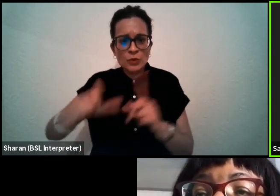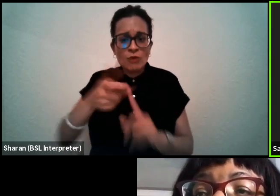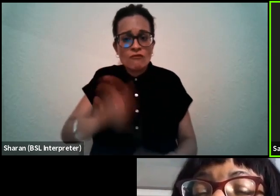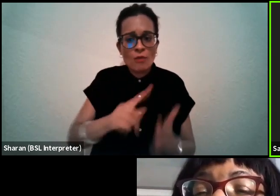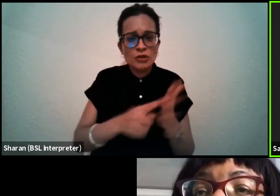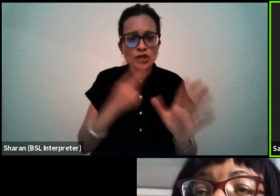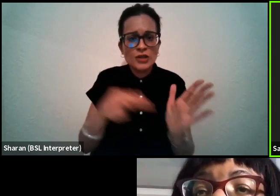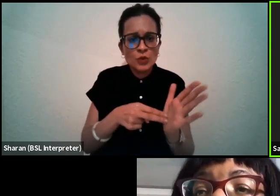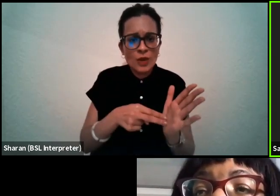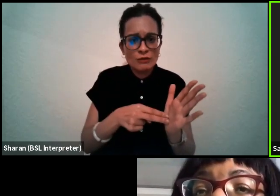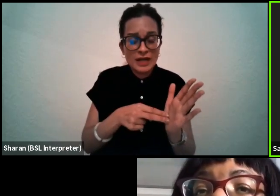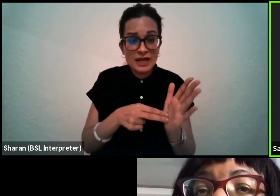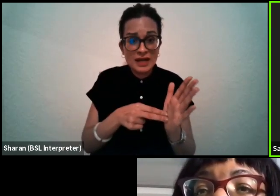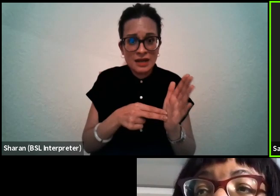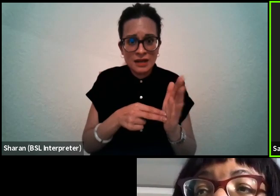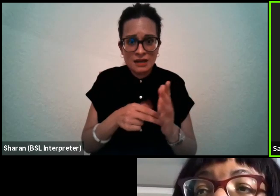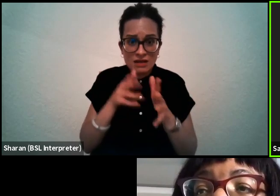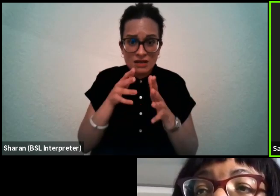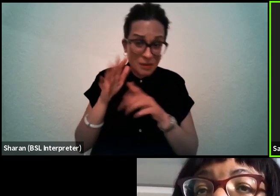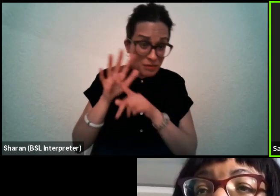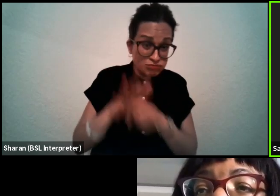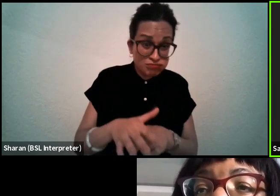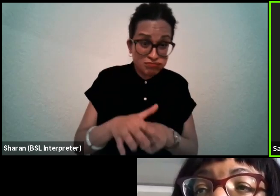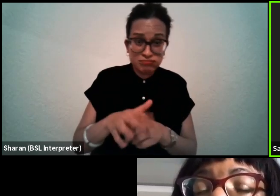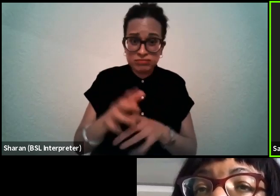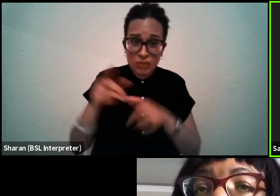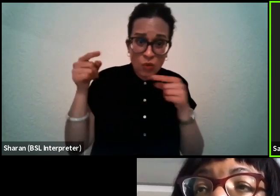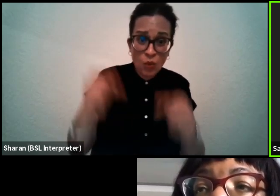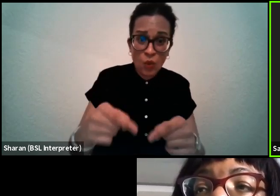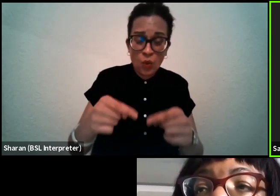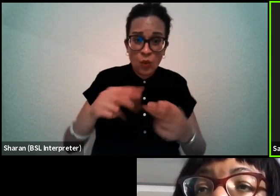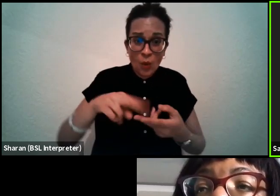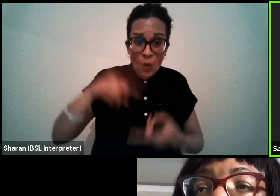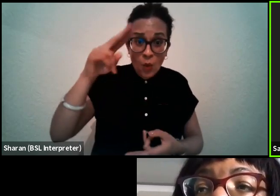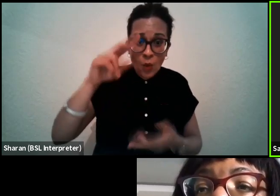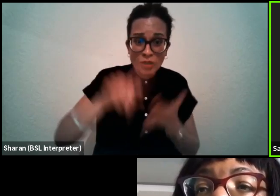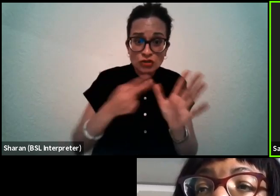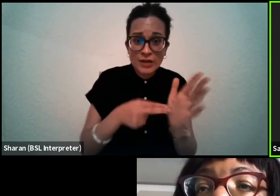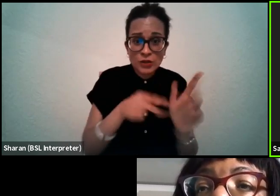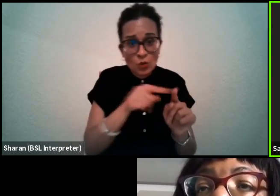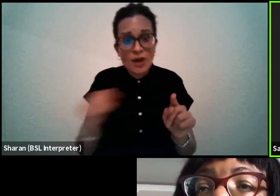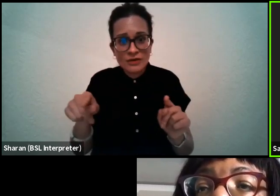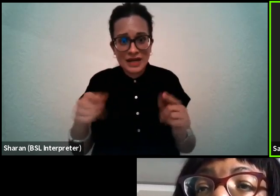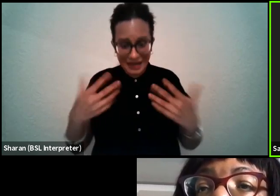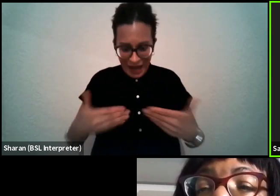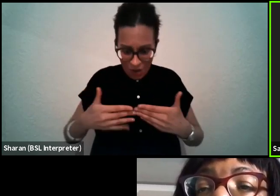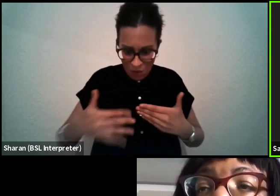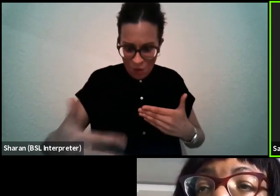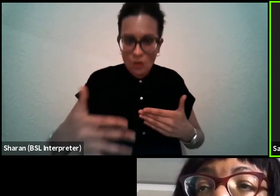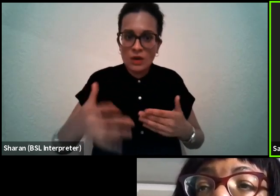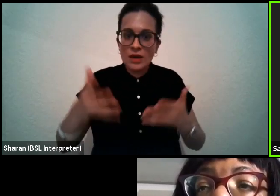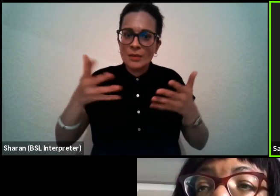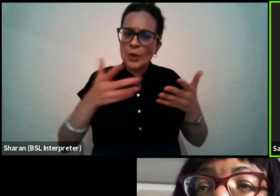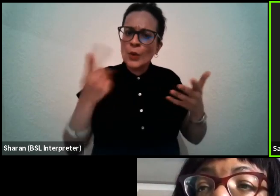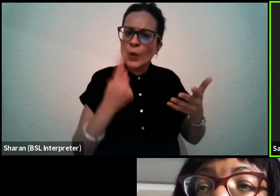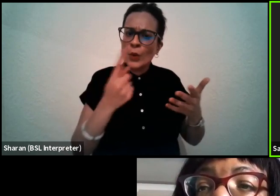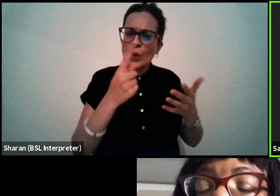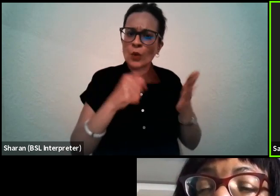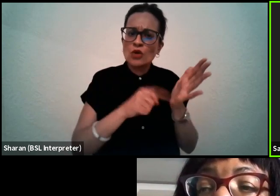have rocketed. That's very worrying. And I think it's encouraged by people like Donald Trump and